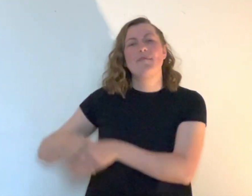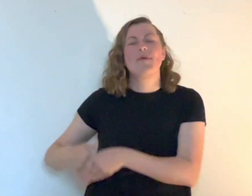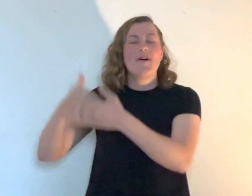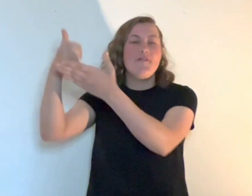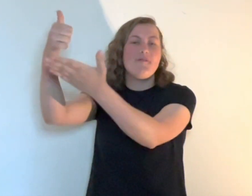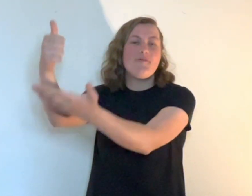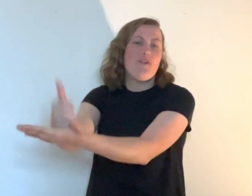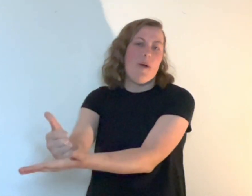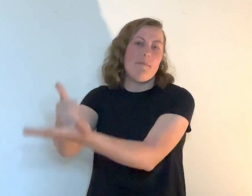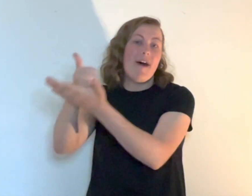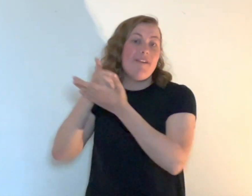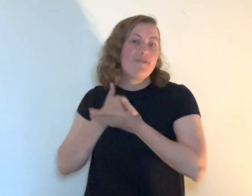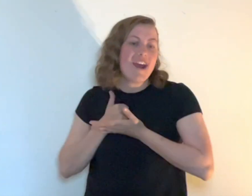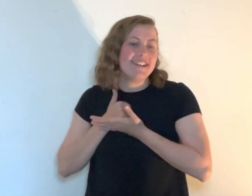from my friends